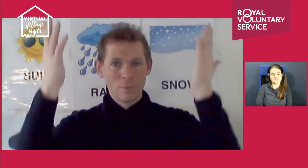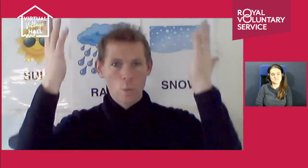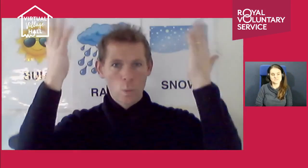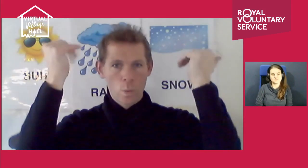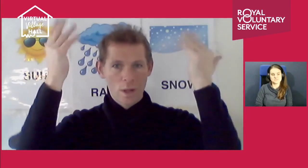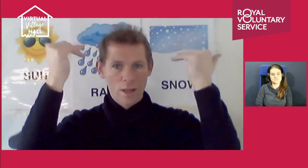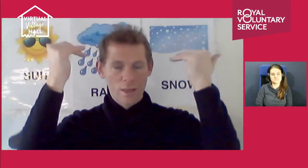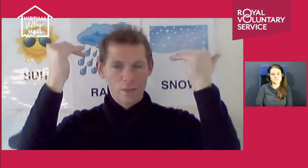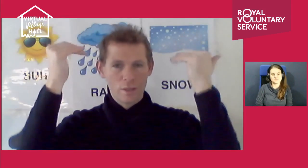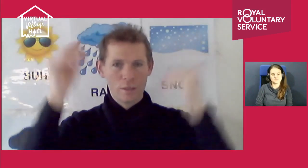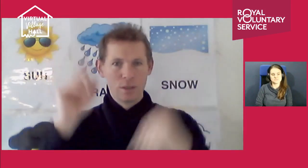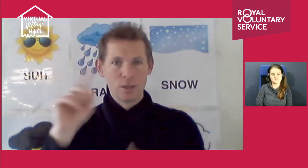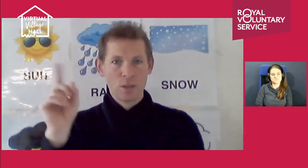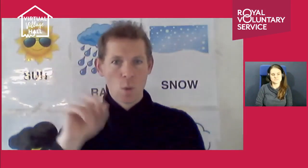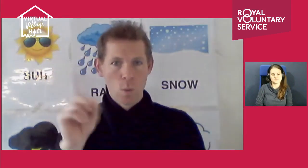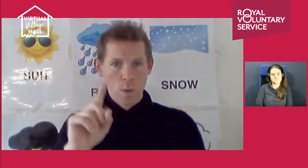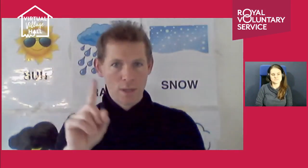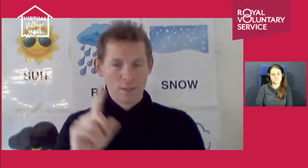today,